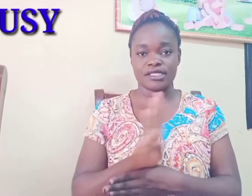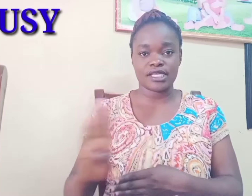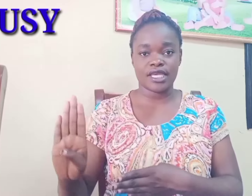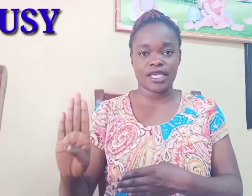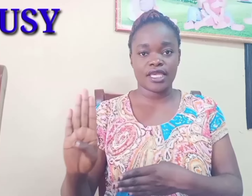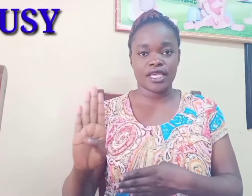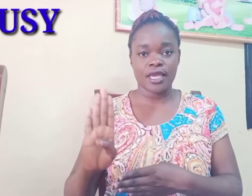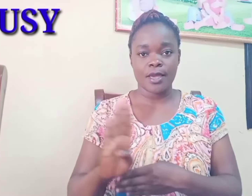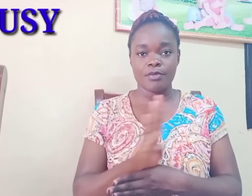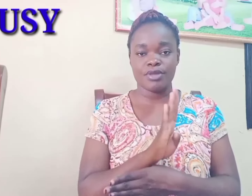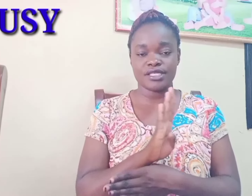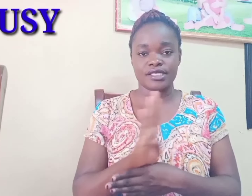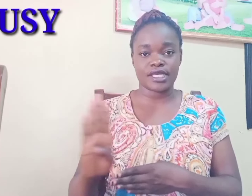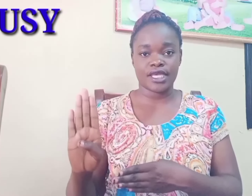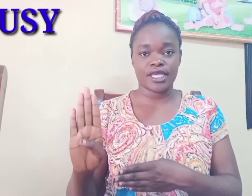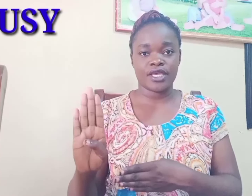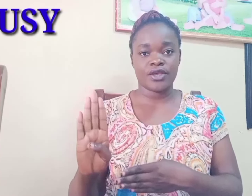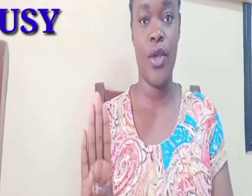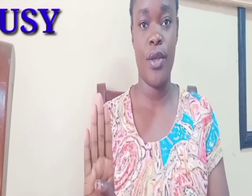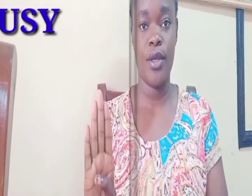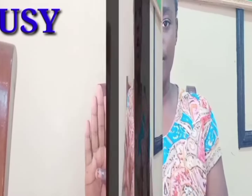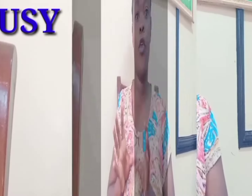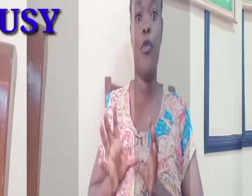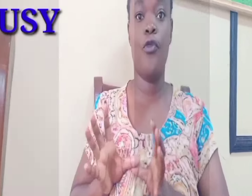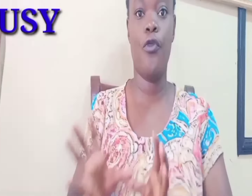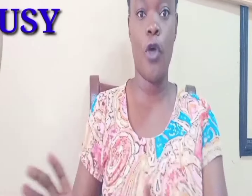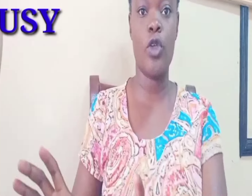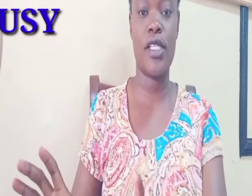busy, busy. Be force,